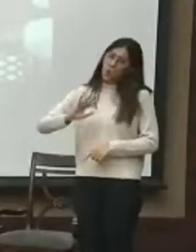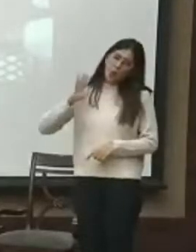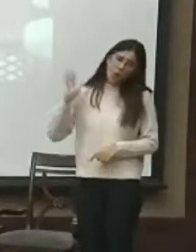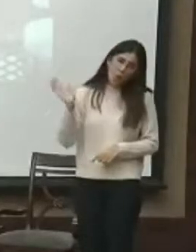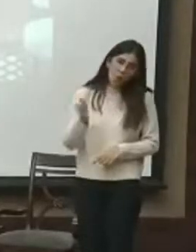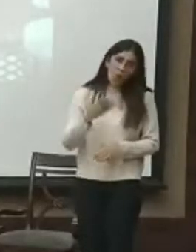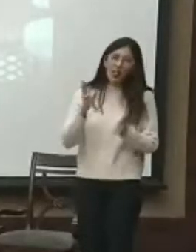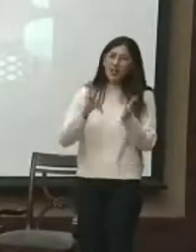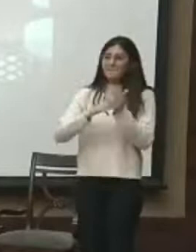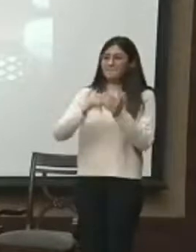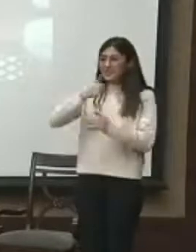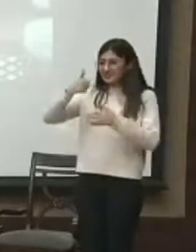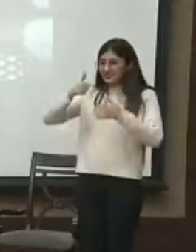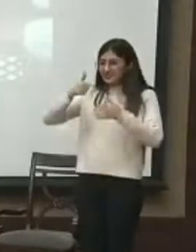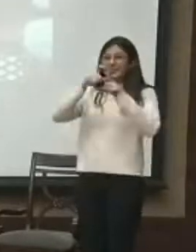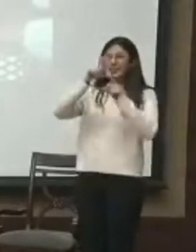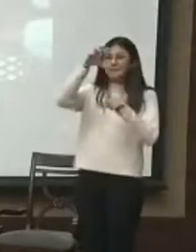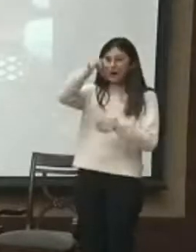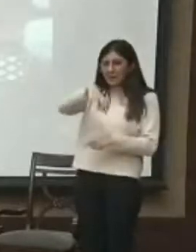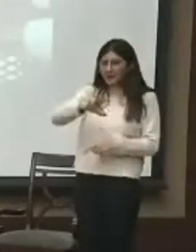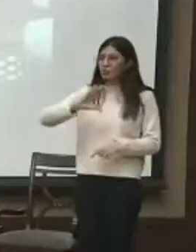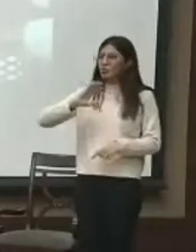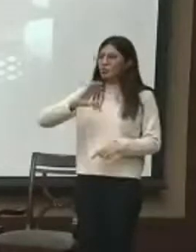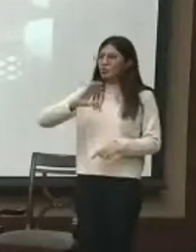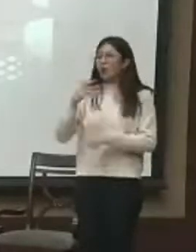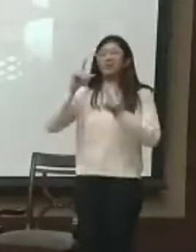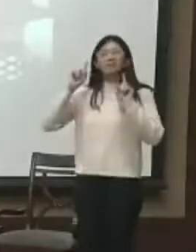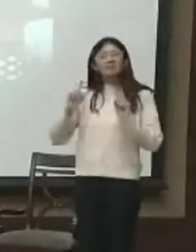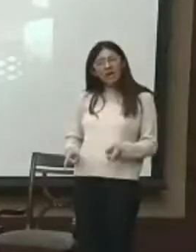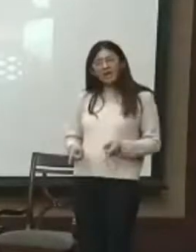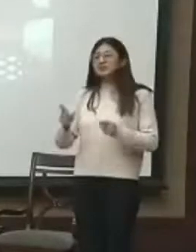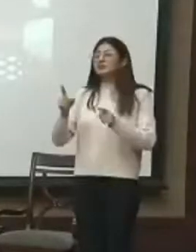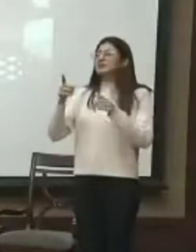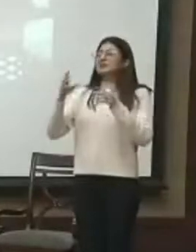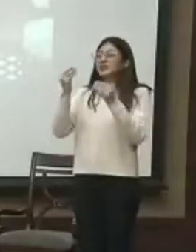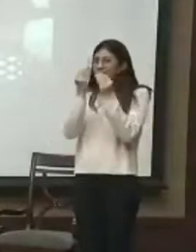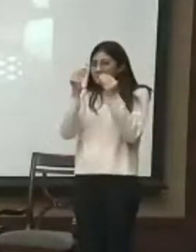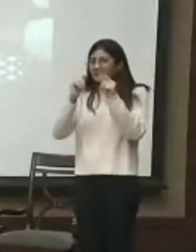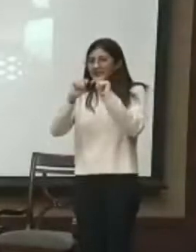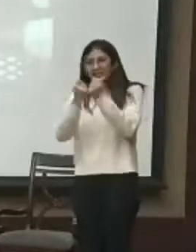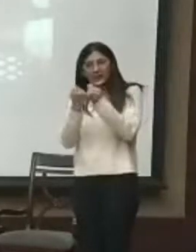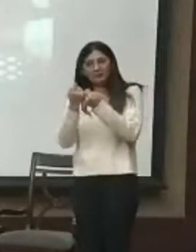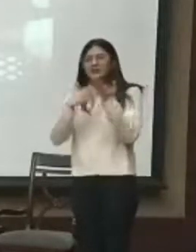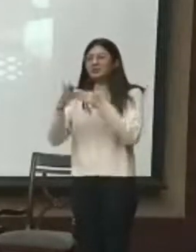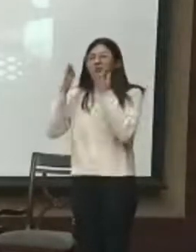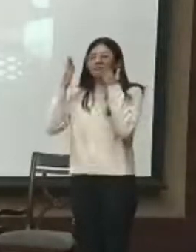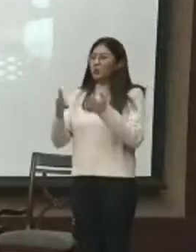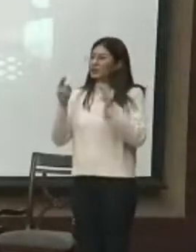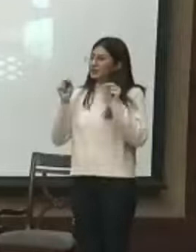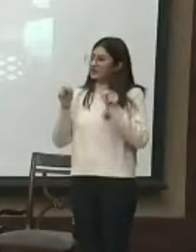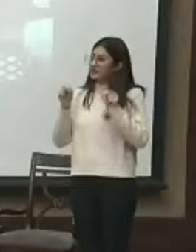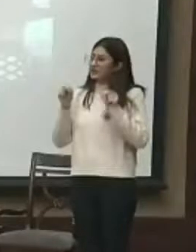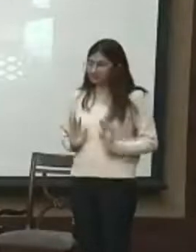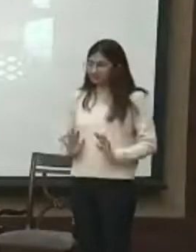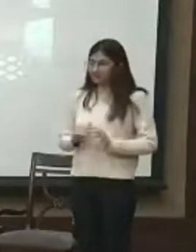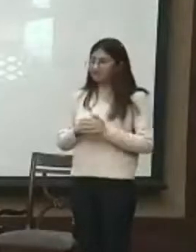and departments should have a committee or unit on disability, and with people with disability participating in it. I